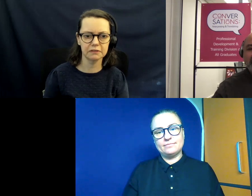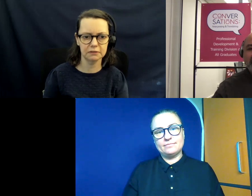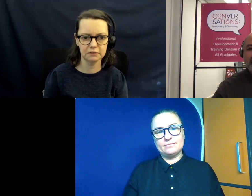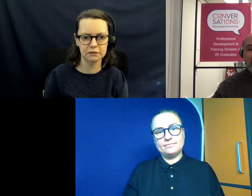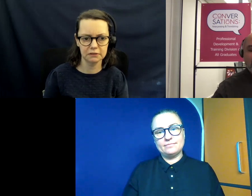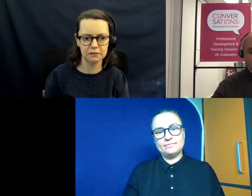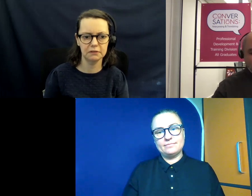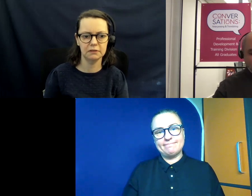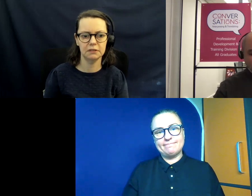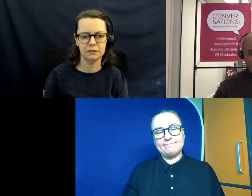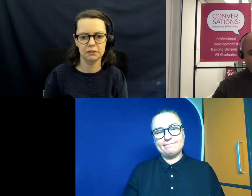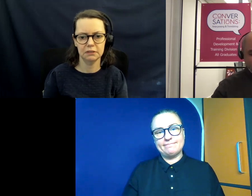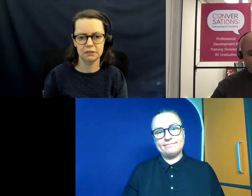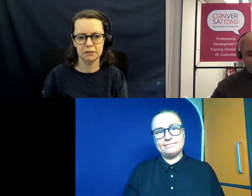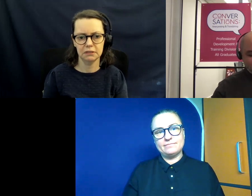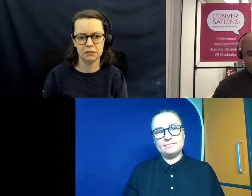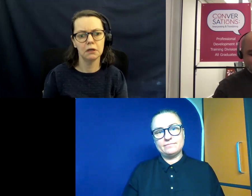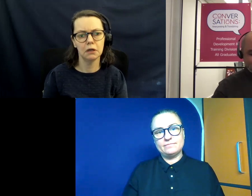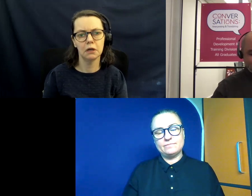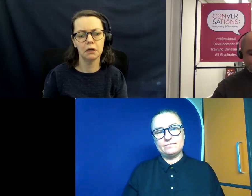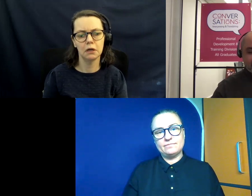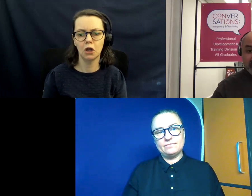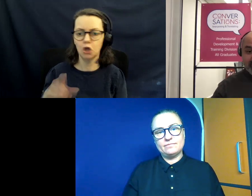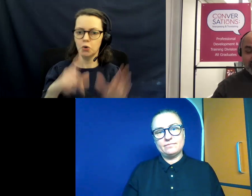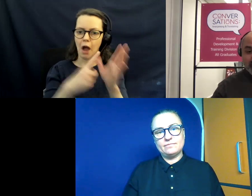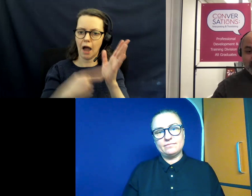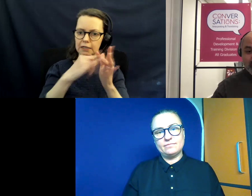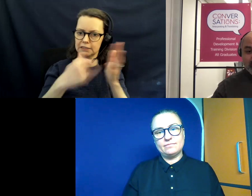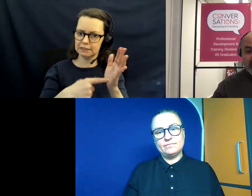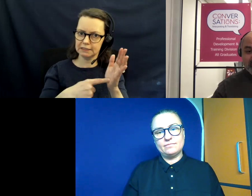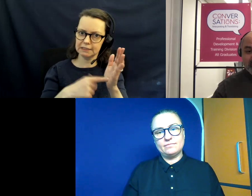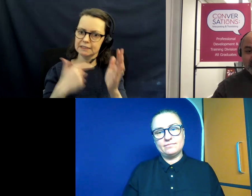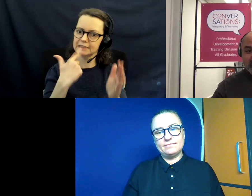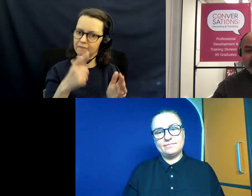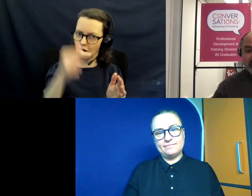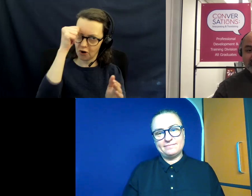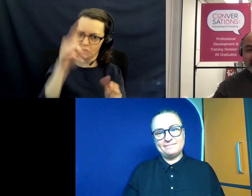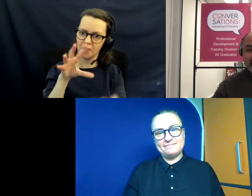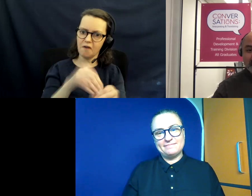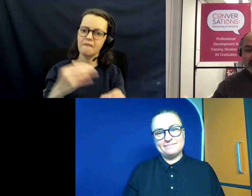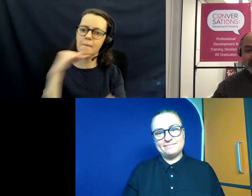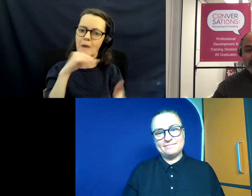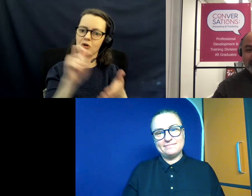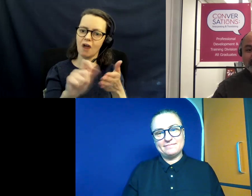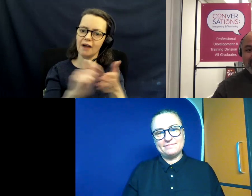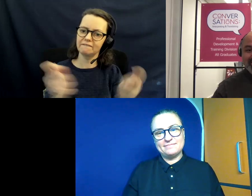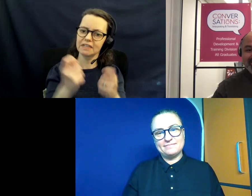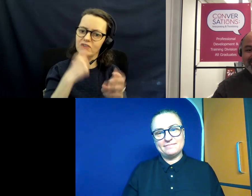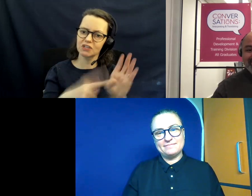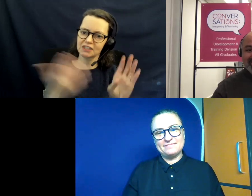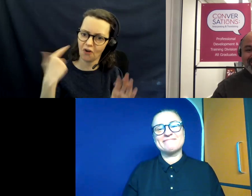works. I know you're also an artist, Steph. You were part of the Melbourne Writers Festival a few years